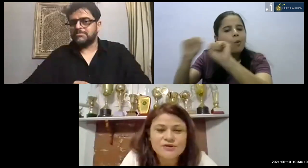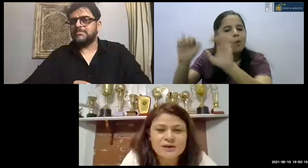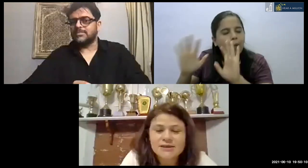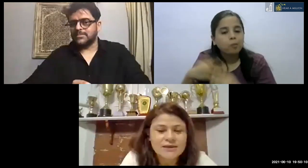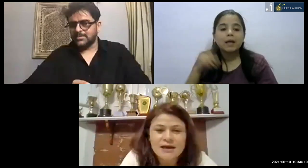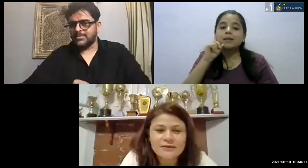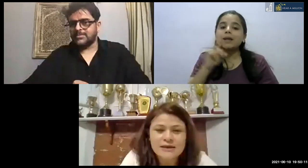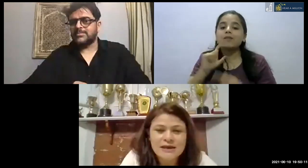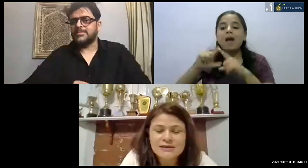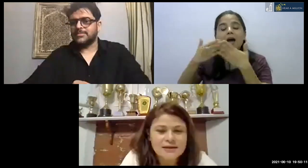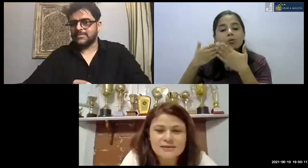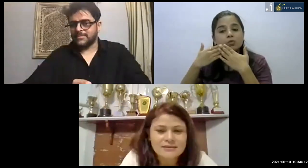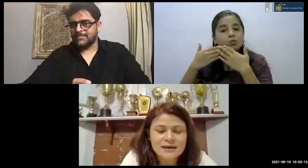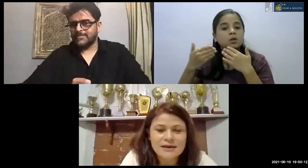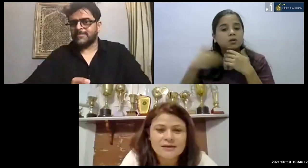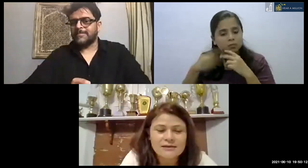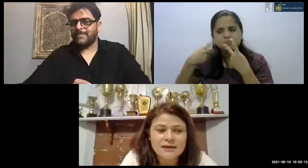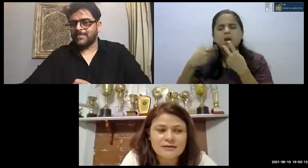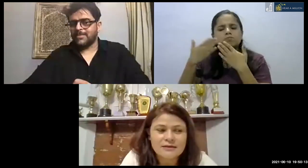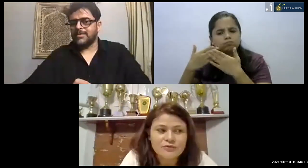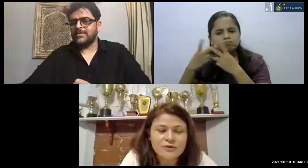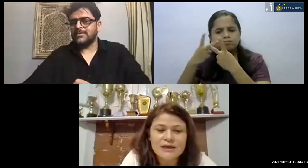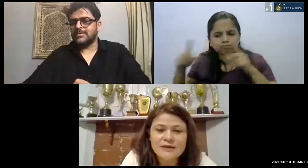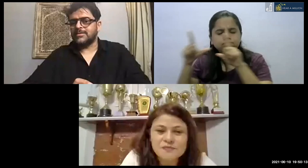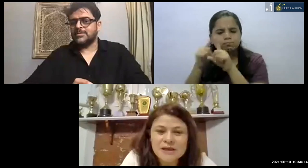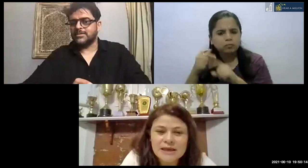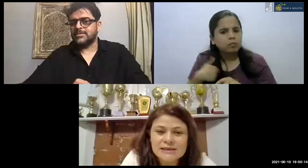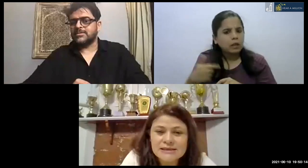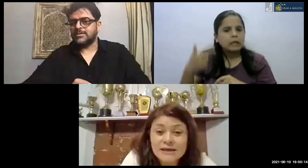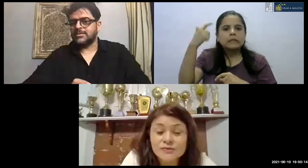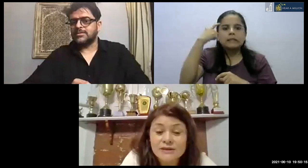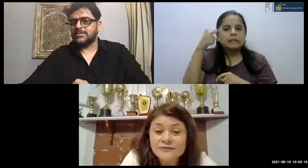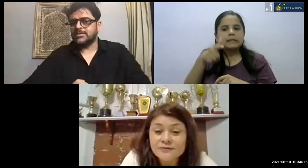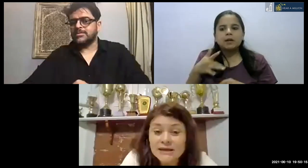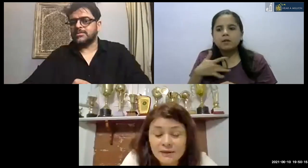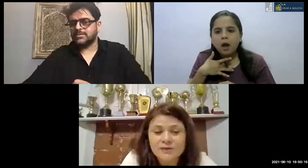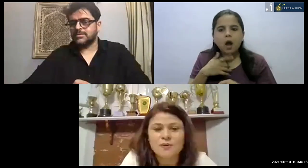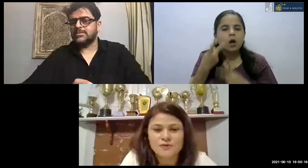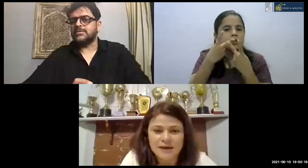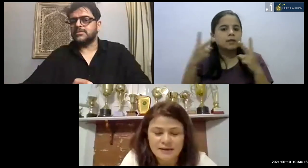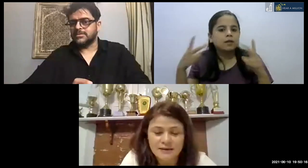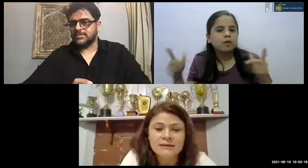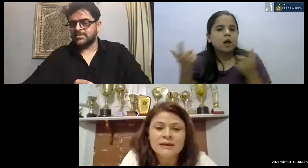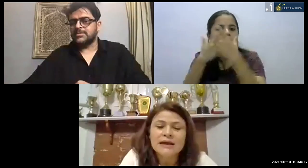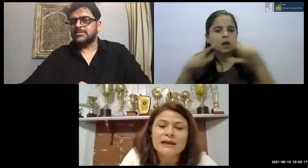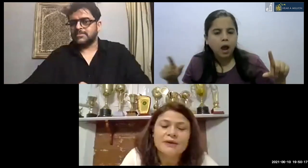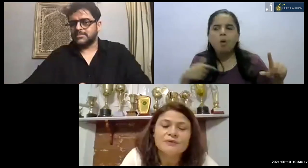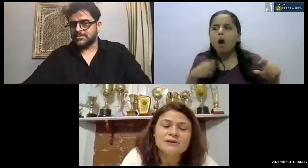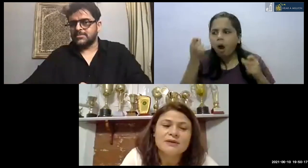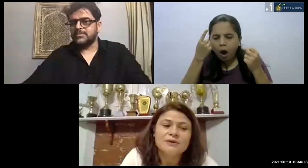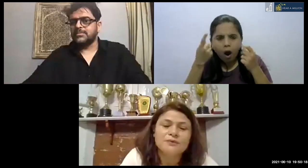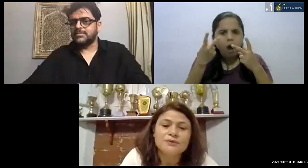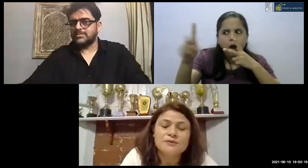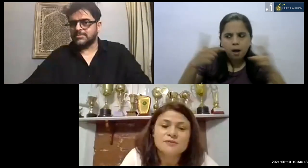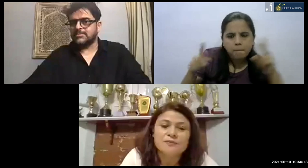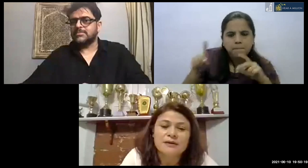deaf education, I realized that it gives me insight to a different language altogether, a language